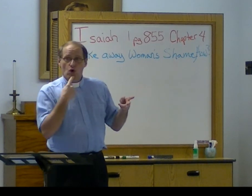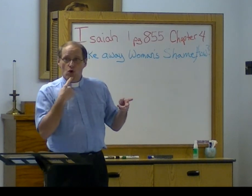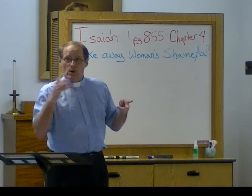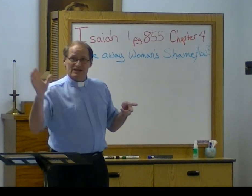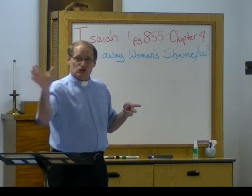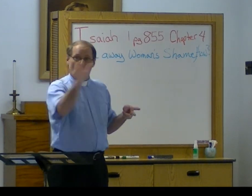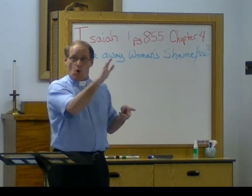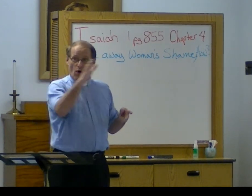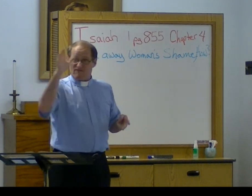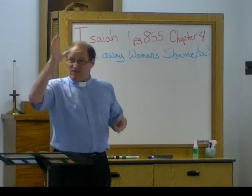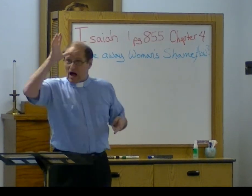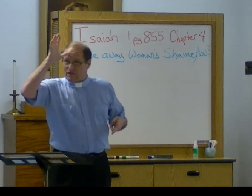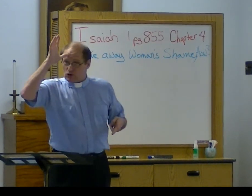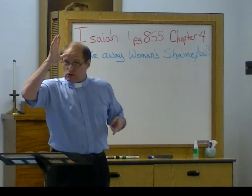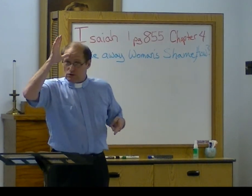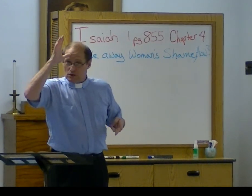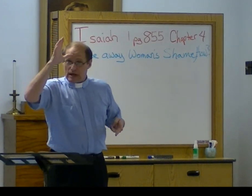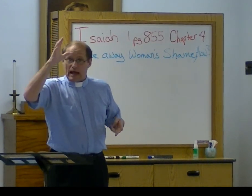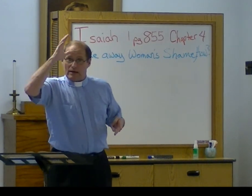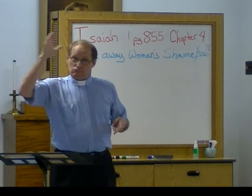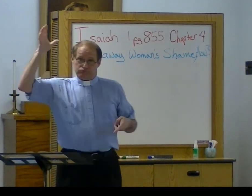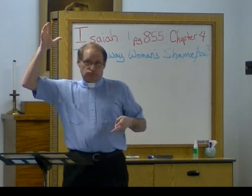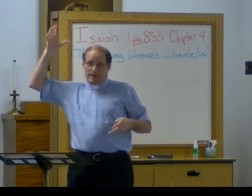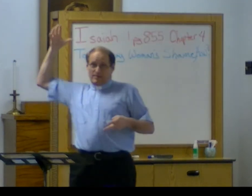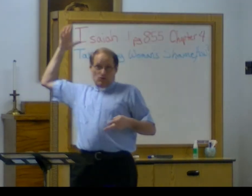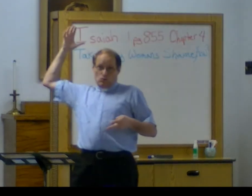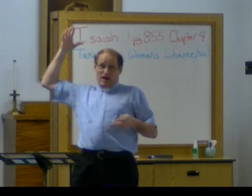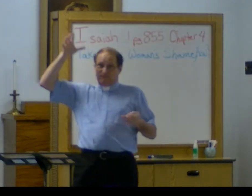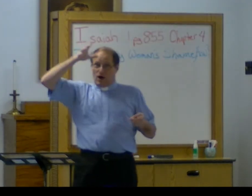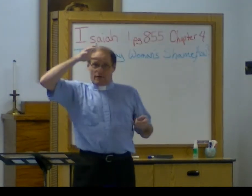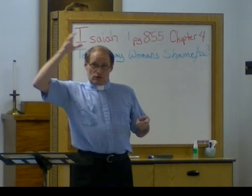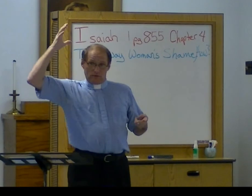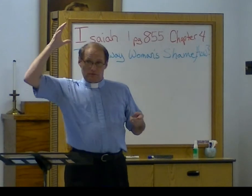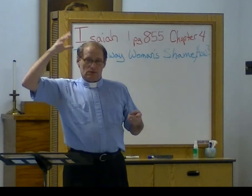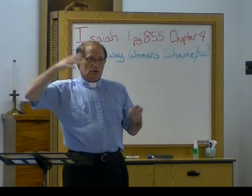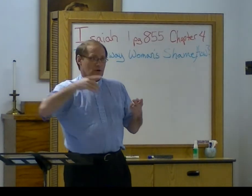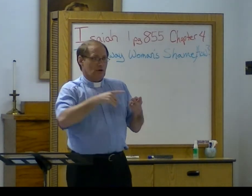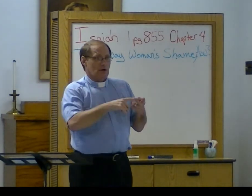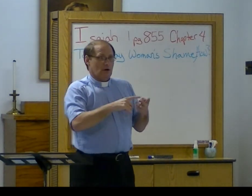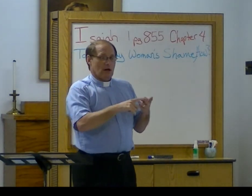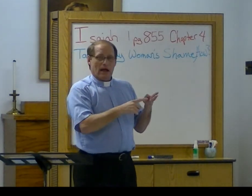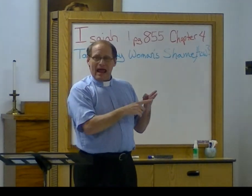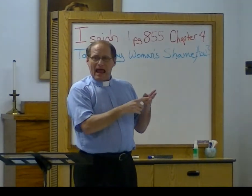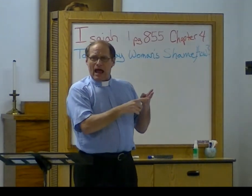Who is your father and maybe grandfather? And